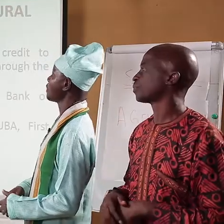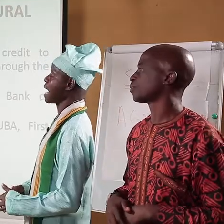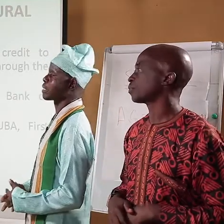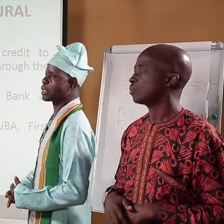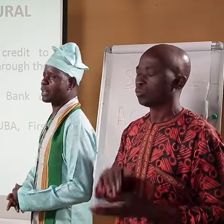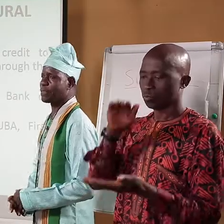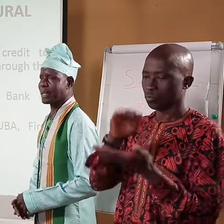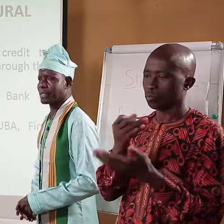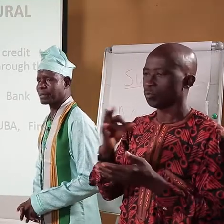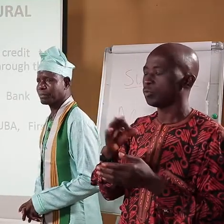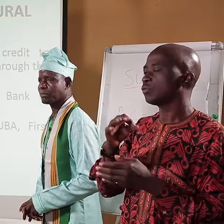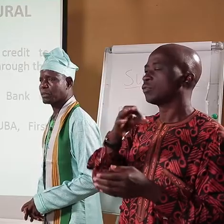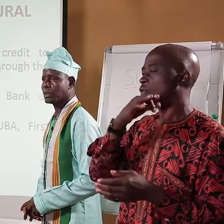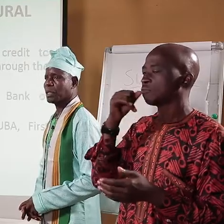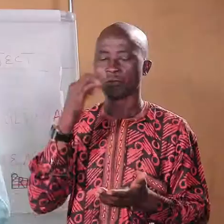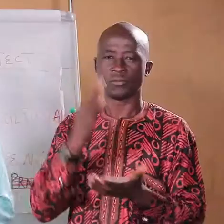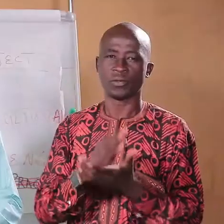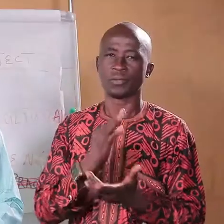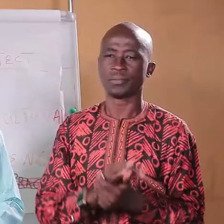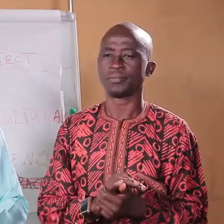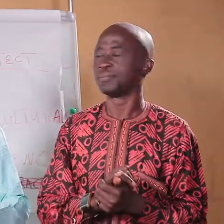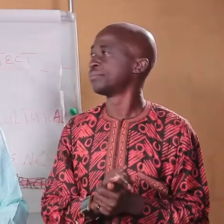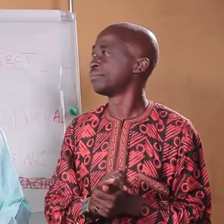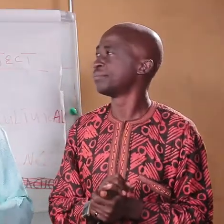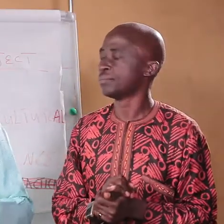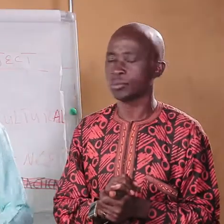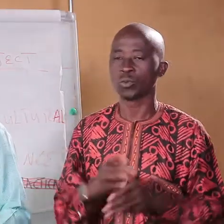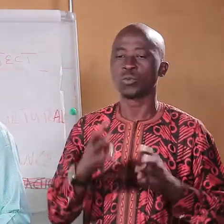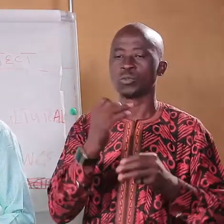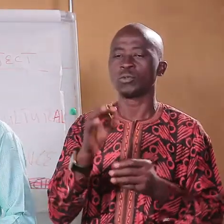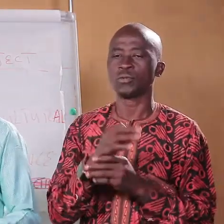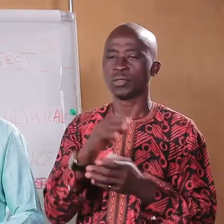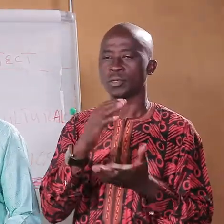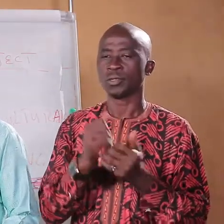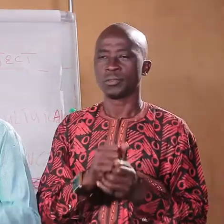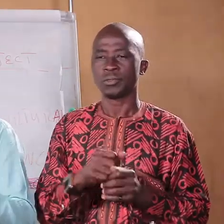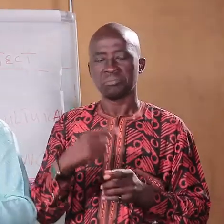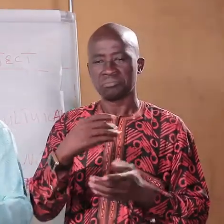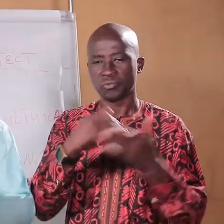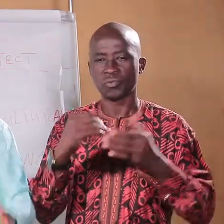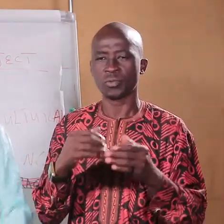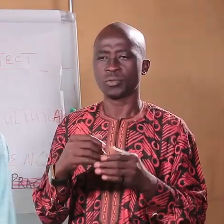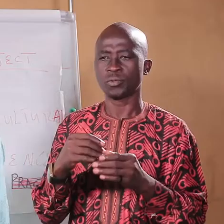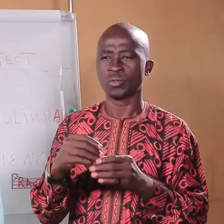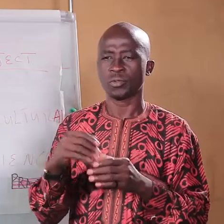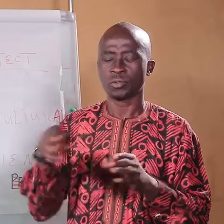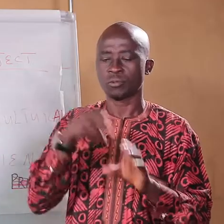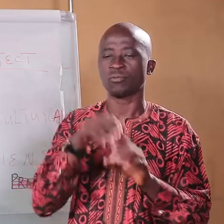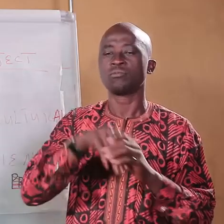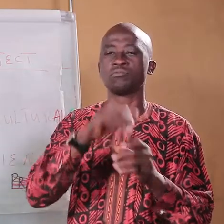Sources of agricultural finance. Before one is involved in agriculture, you need money. Where do you get this